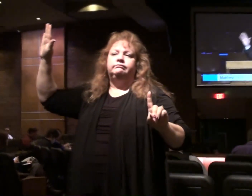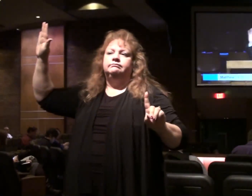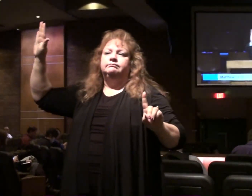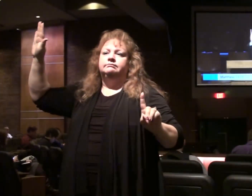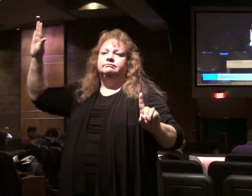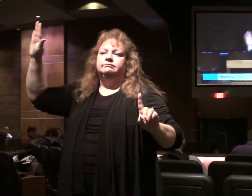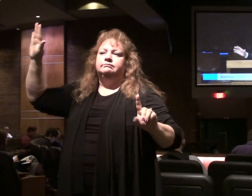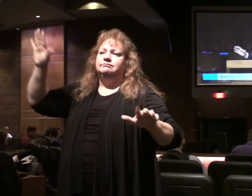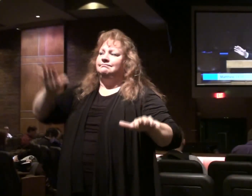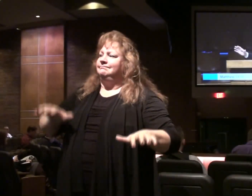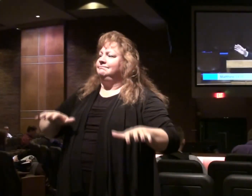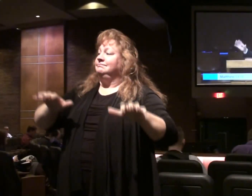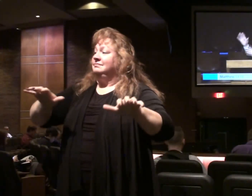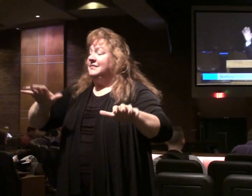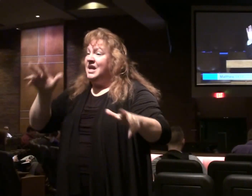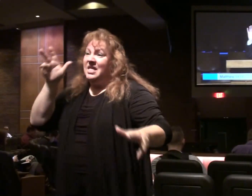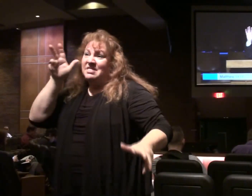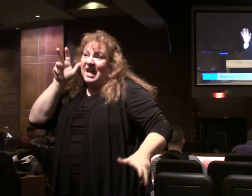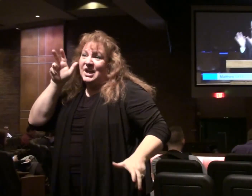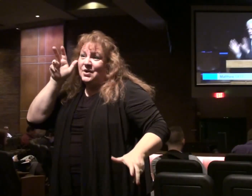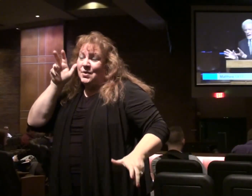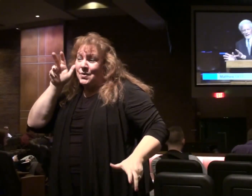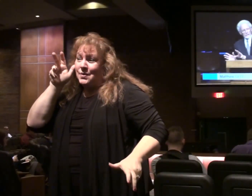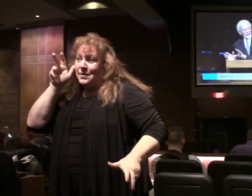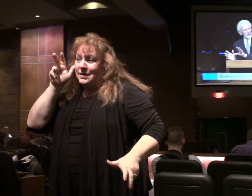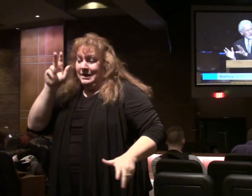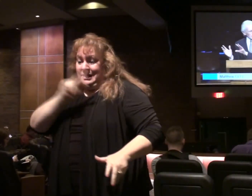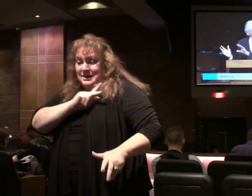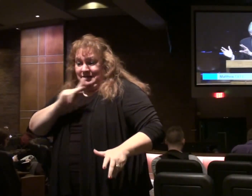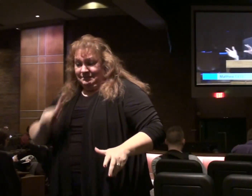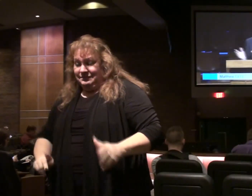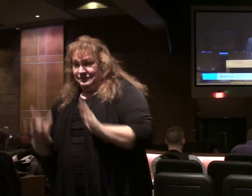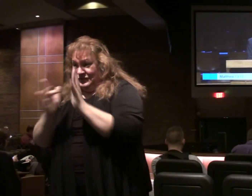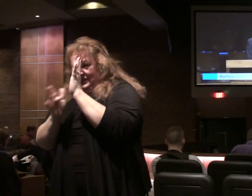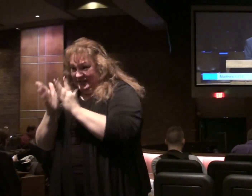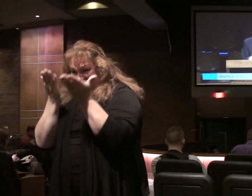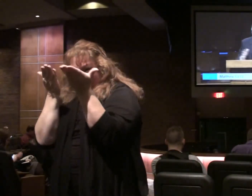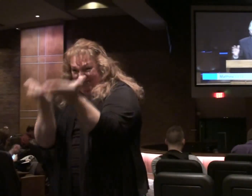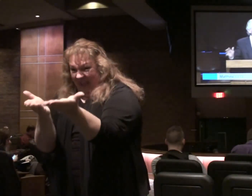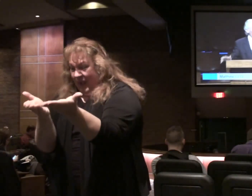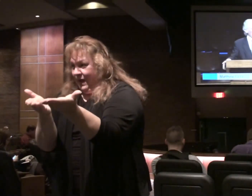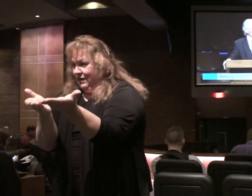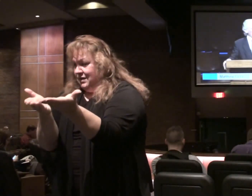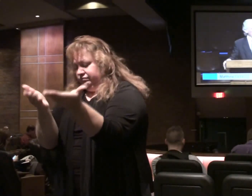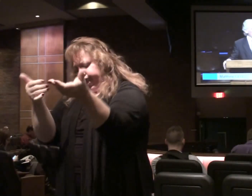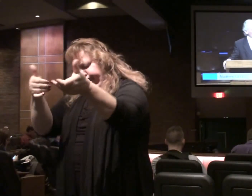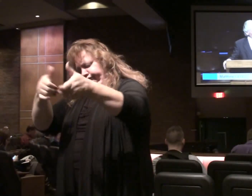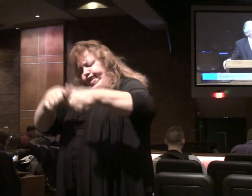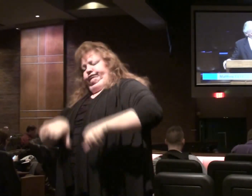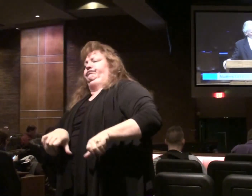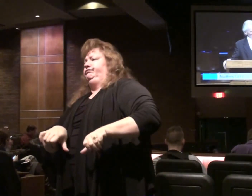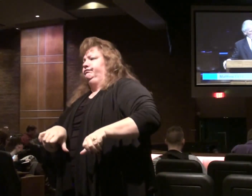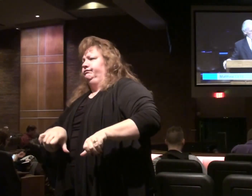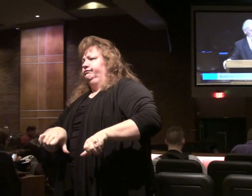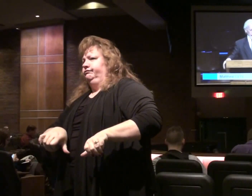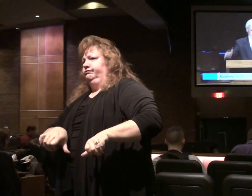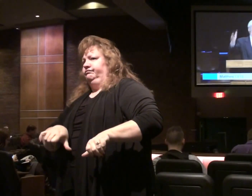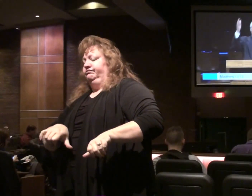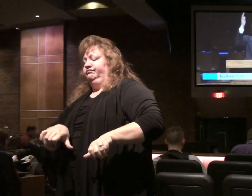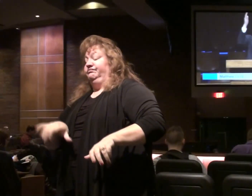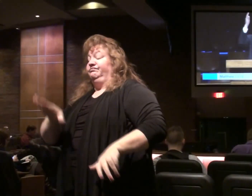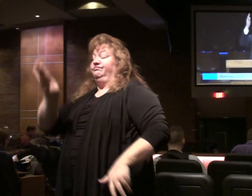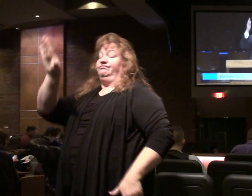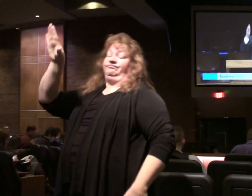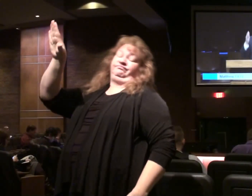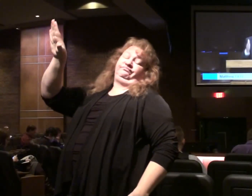The nation heard, they had their Messiah there, they rejected what he said, they persisted in that,